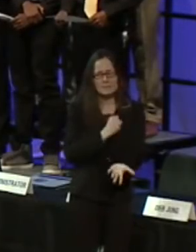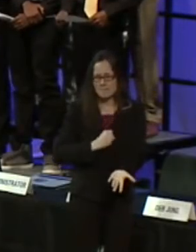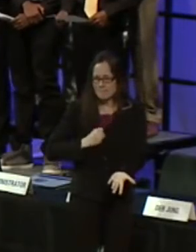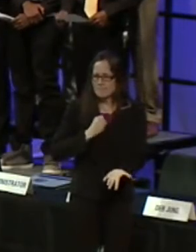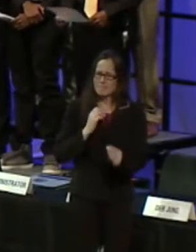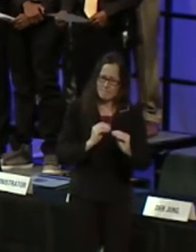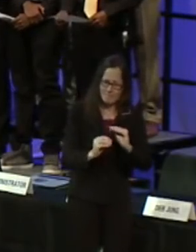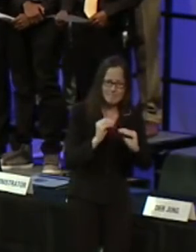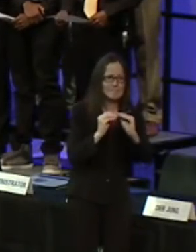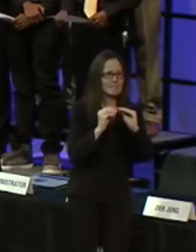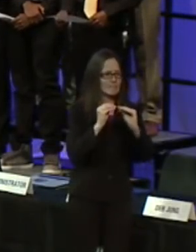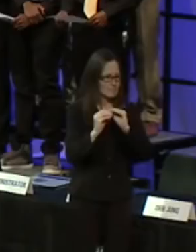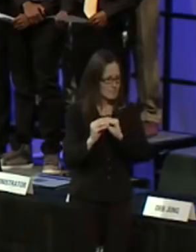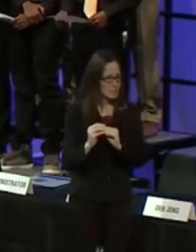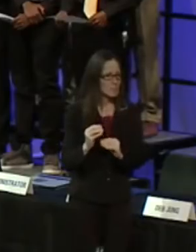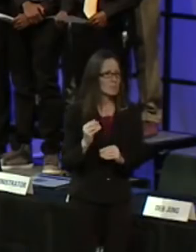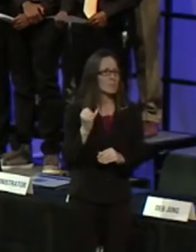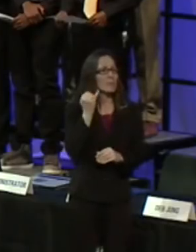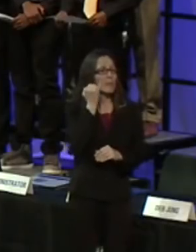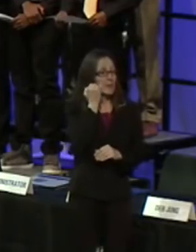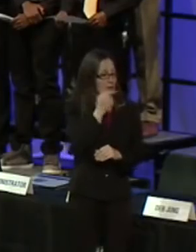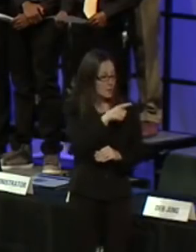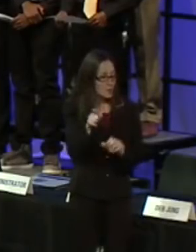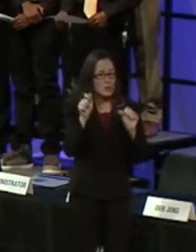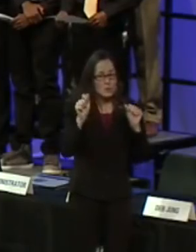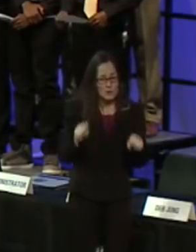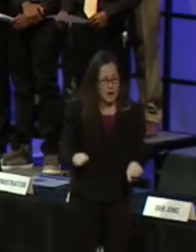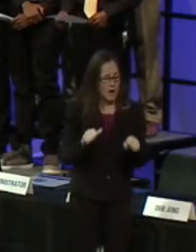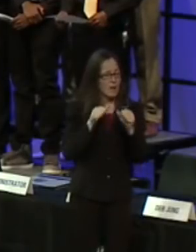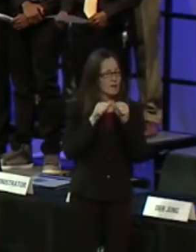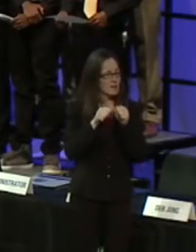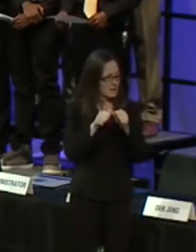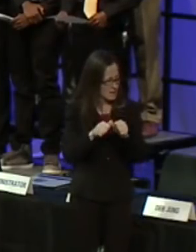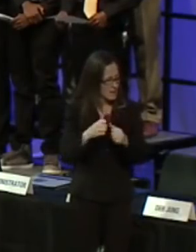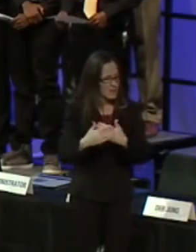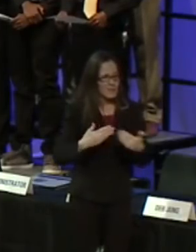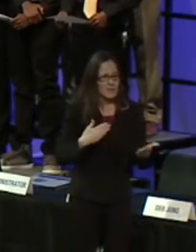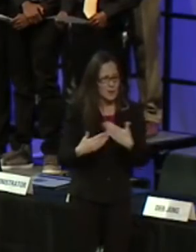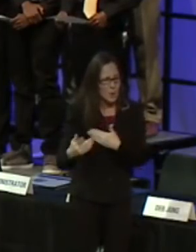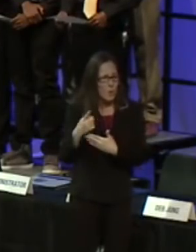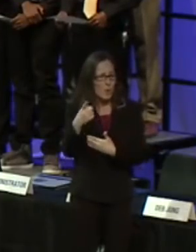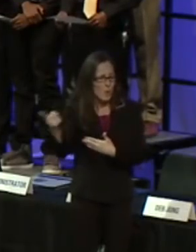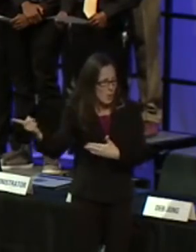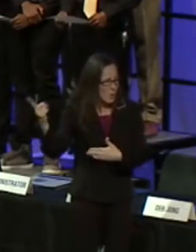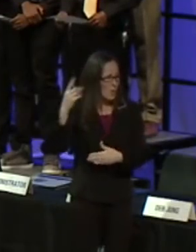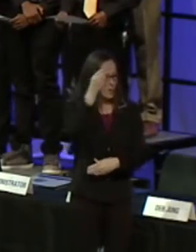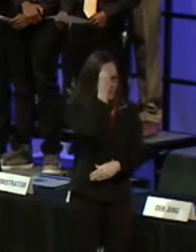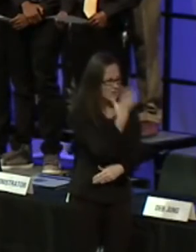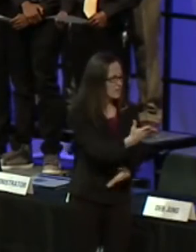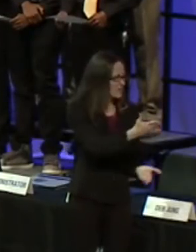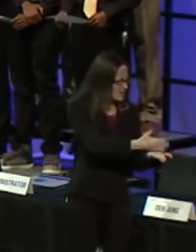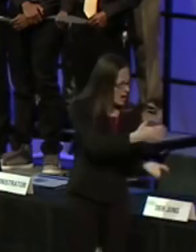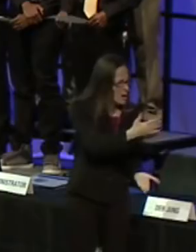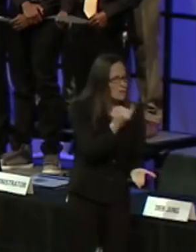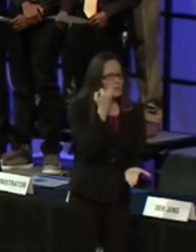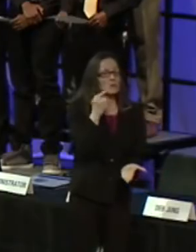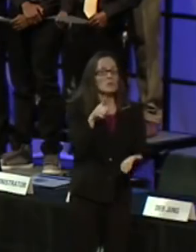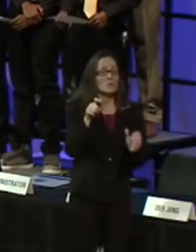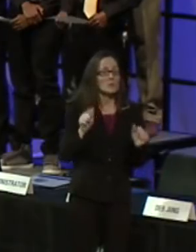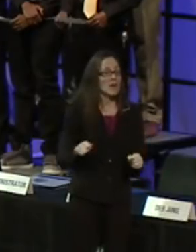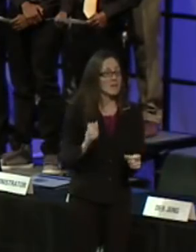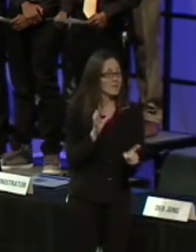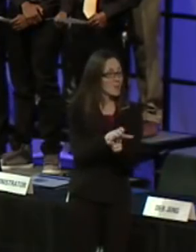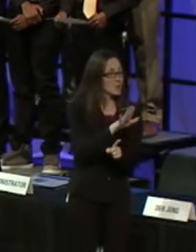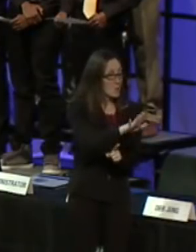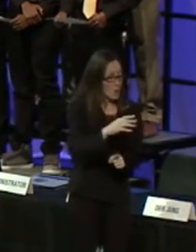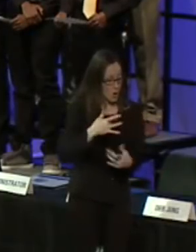toss, and lose and start again at your beginning. And never read a word about your loss. If you can force your heart and